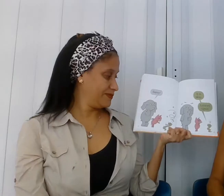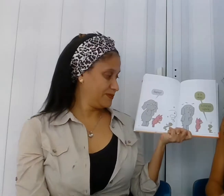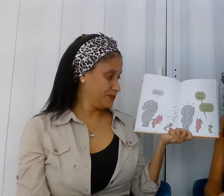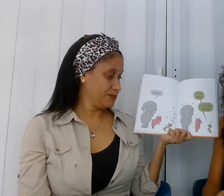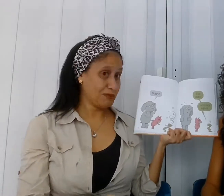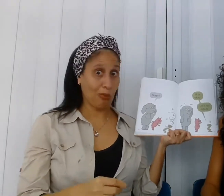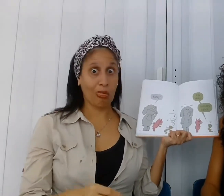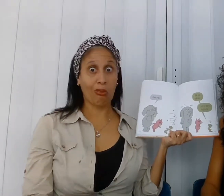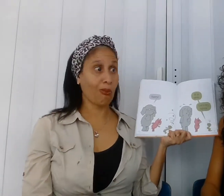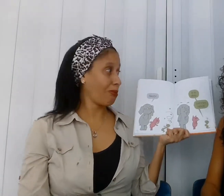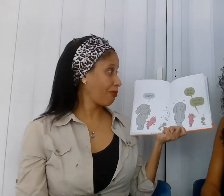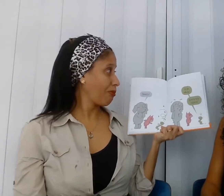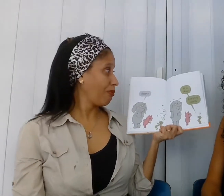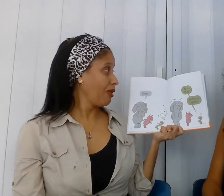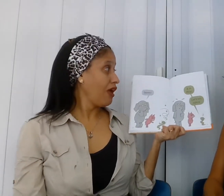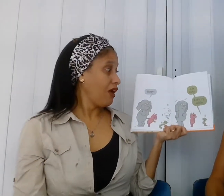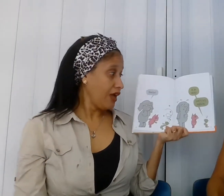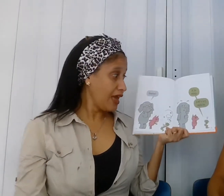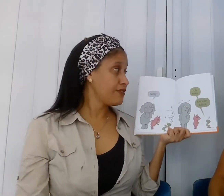Sorry.